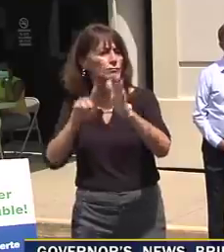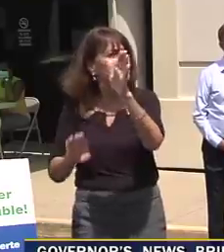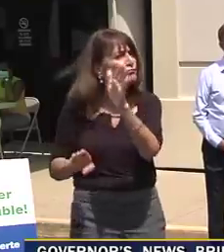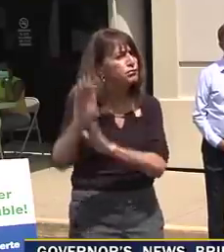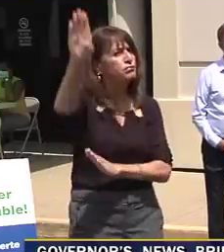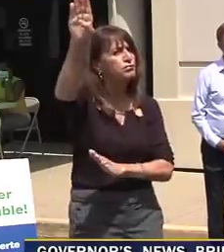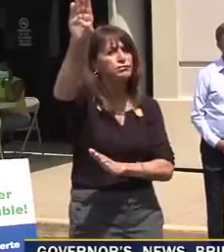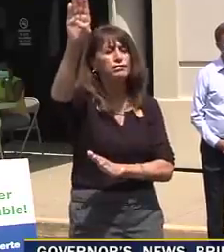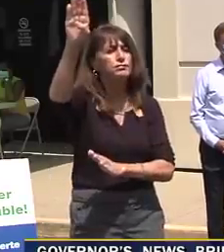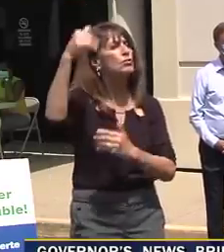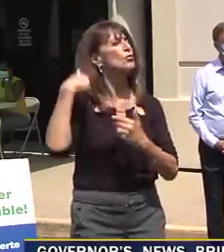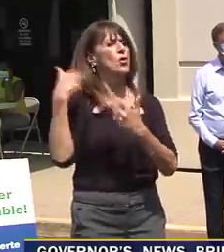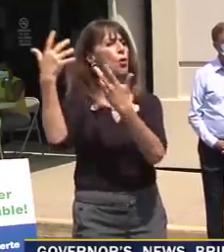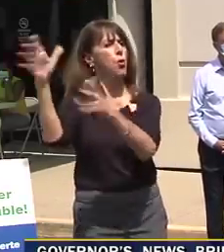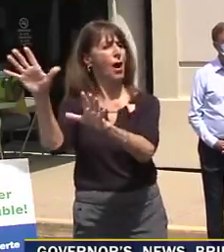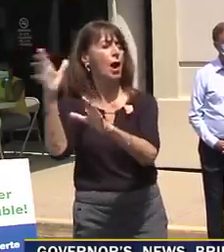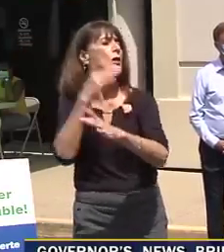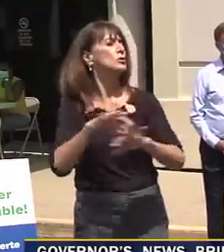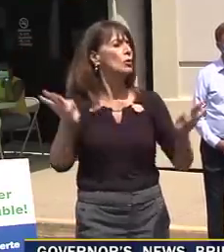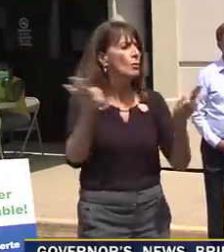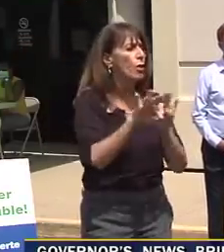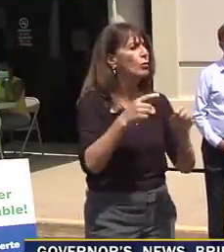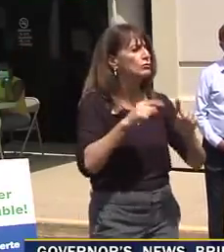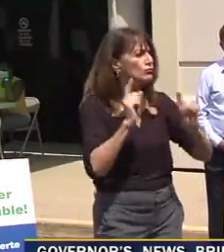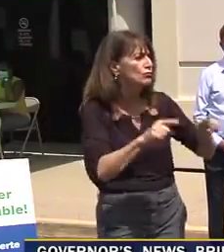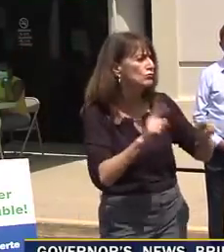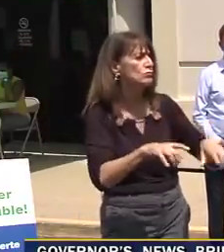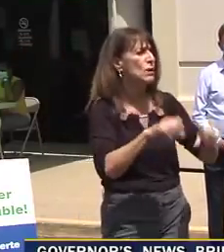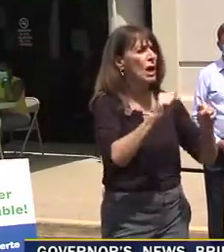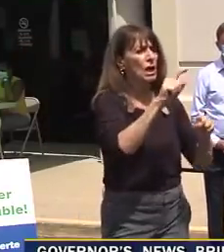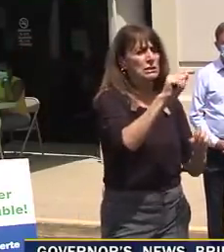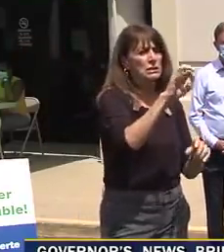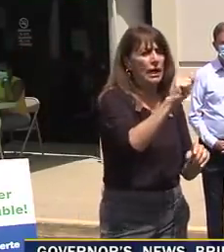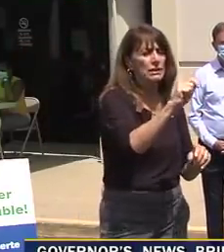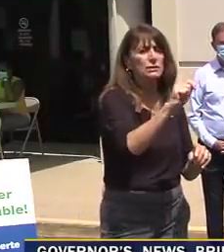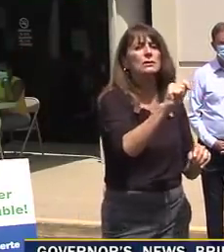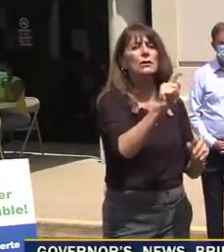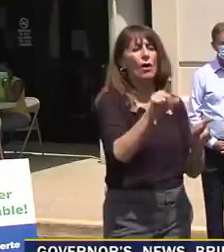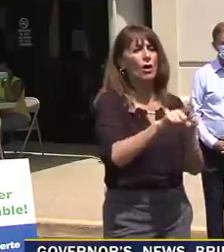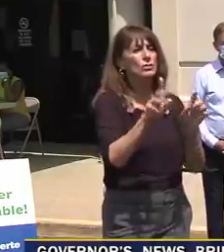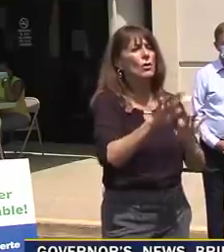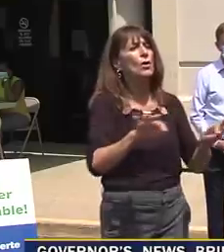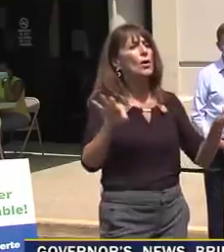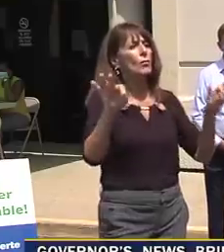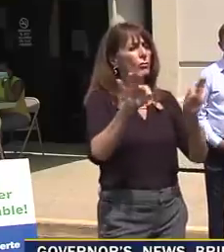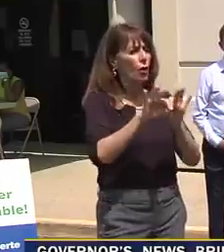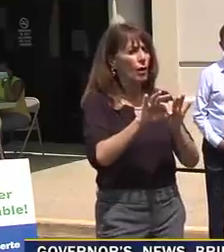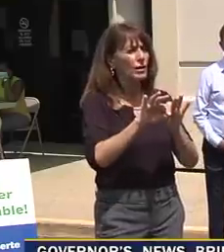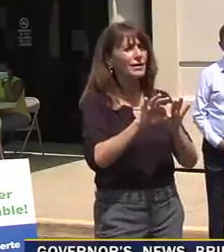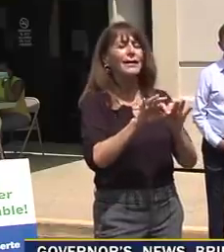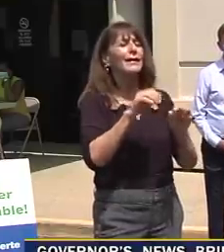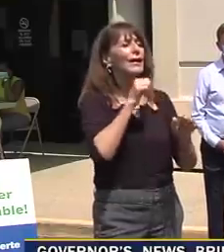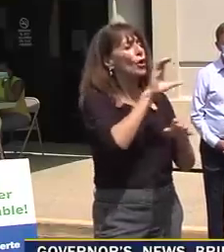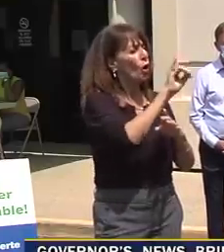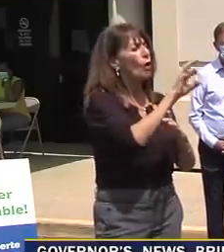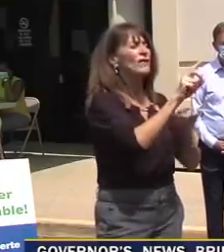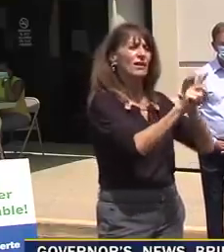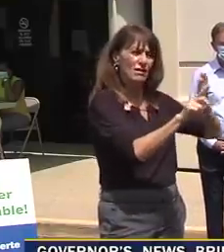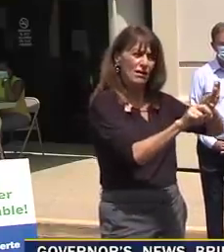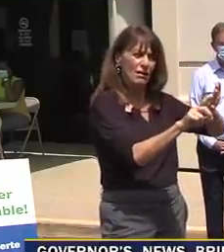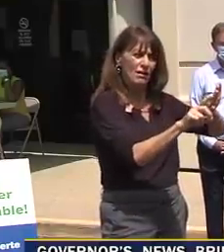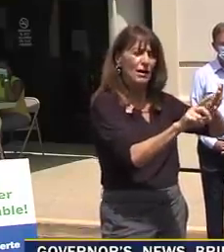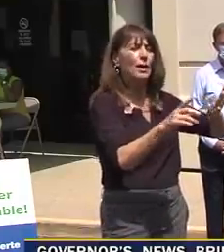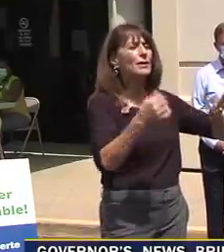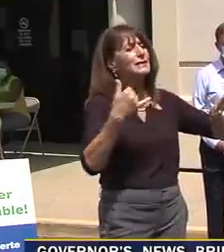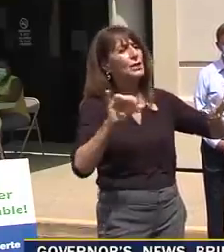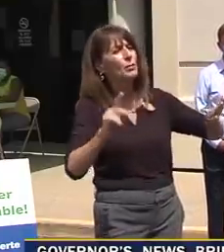in new cases and infections, but also continue to take care of your general health and wellness. COVID has not